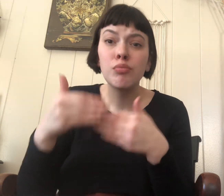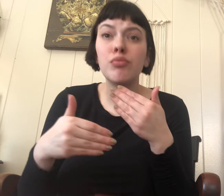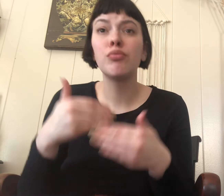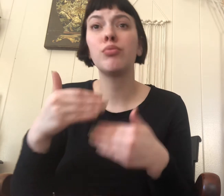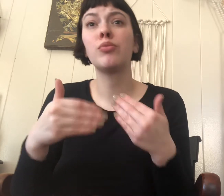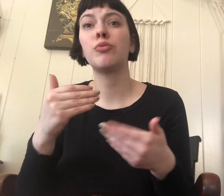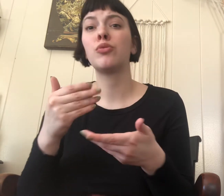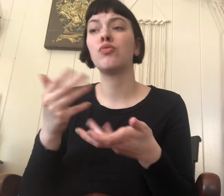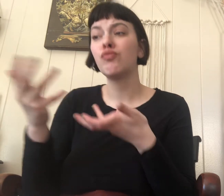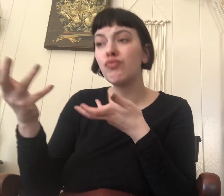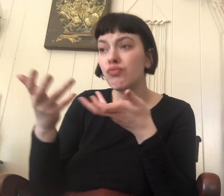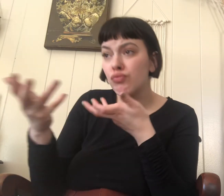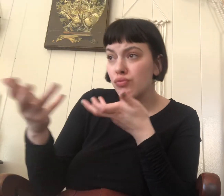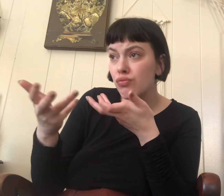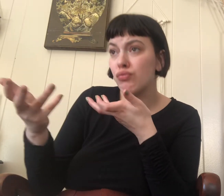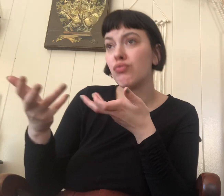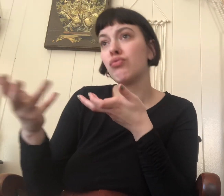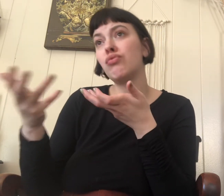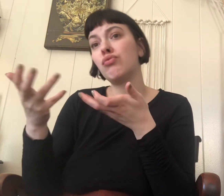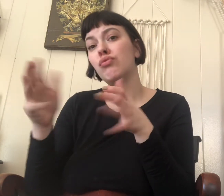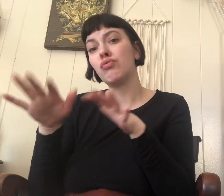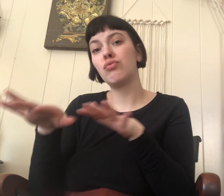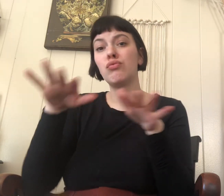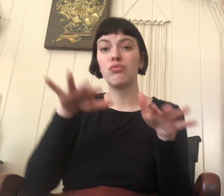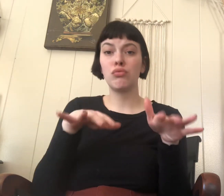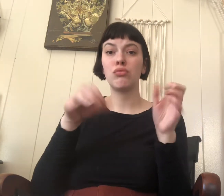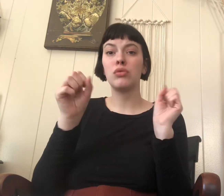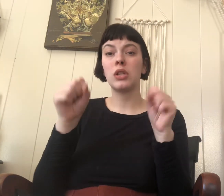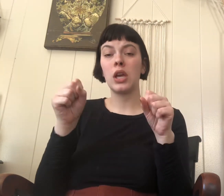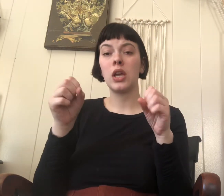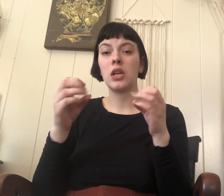and the time just goes by a little quicker for them in that sense.